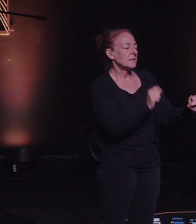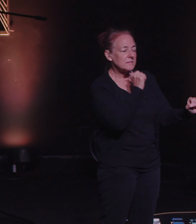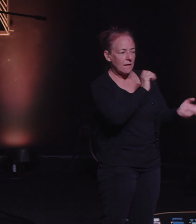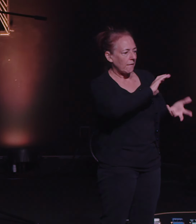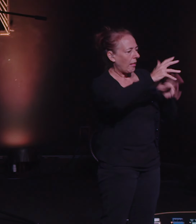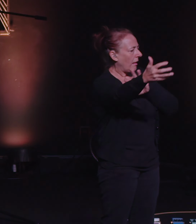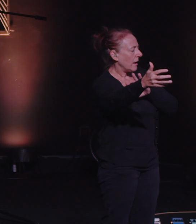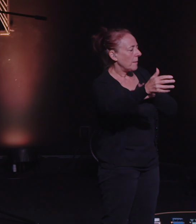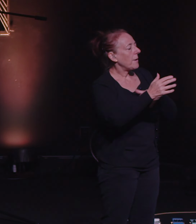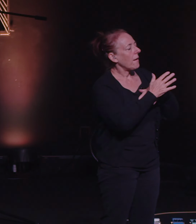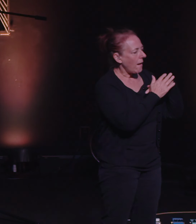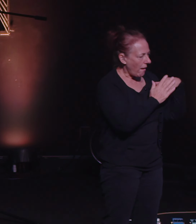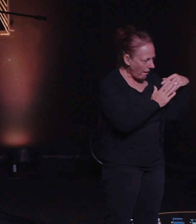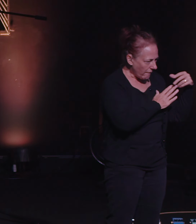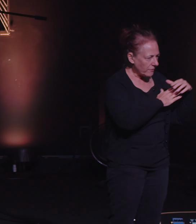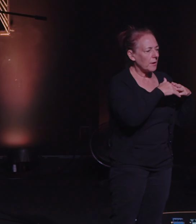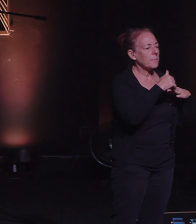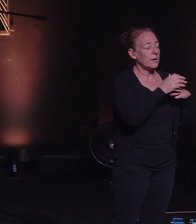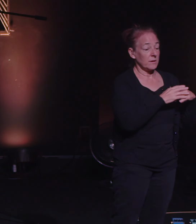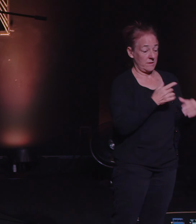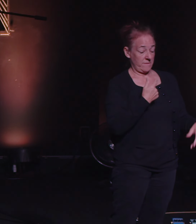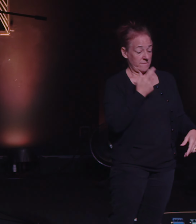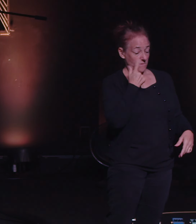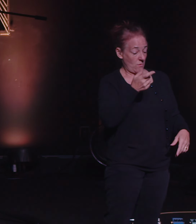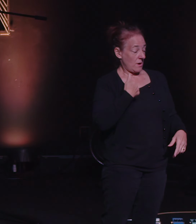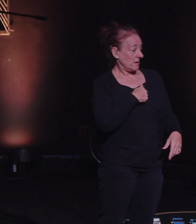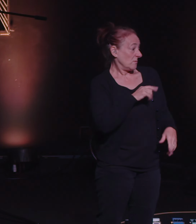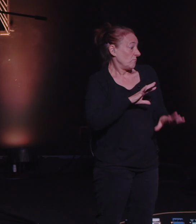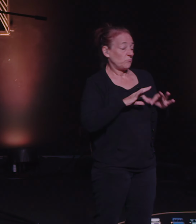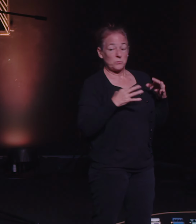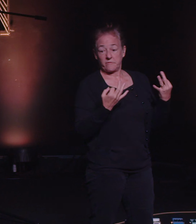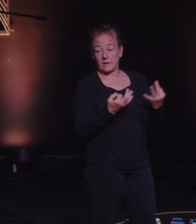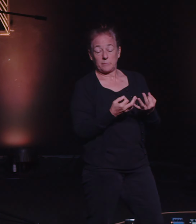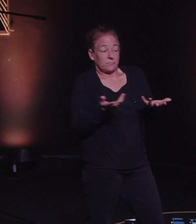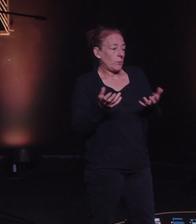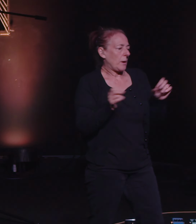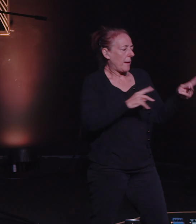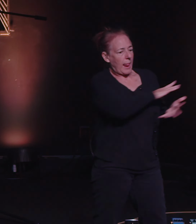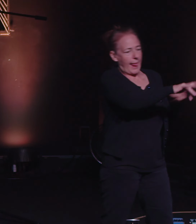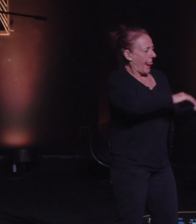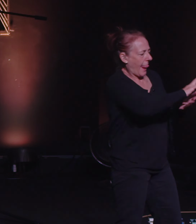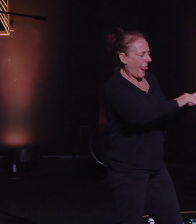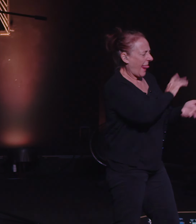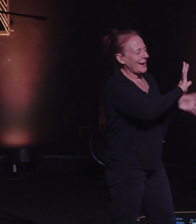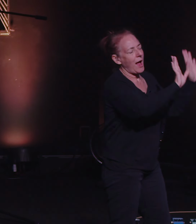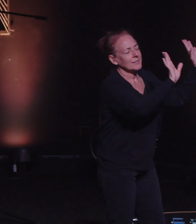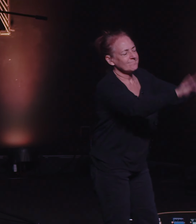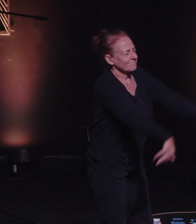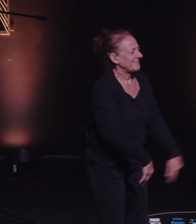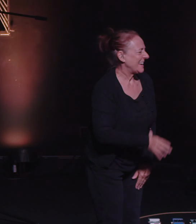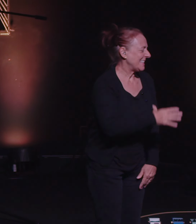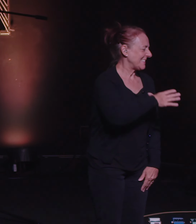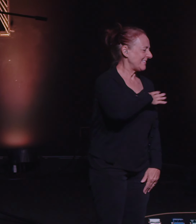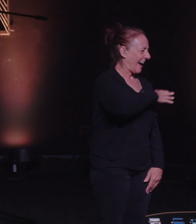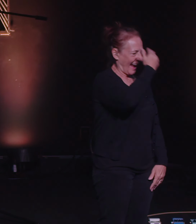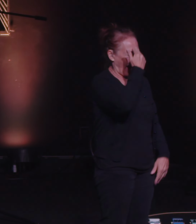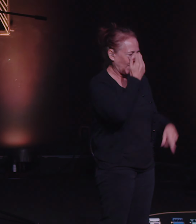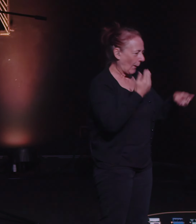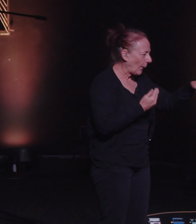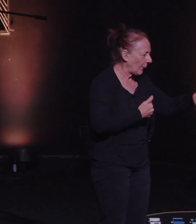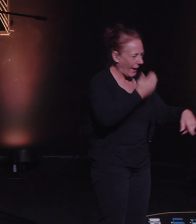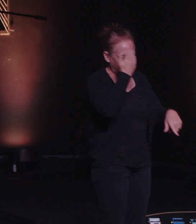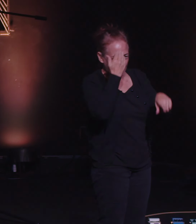unchaotic and it is comfortable, because for us, we're all family now. And when we go back there and things are a little bit crazy, it's fine. Like, we know each other.